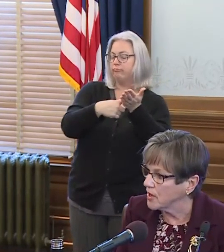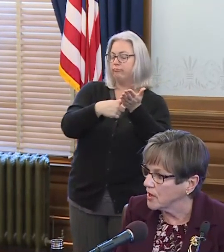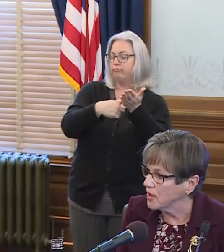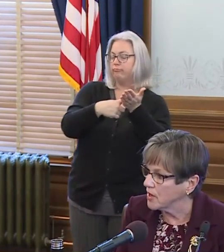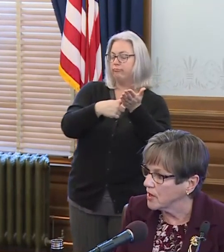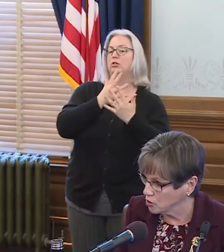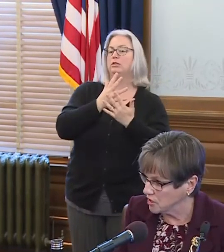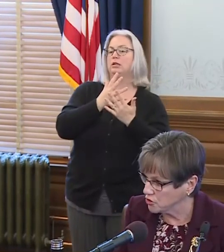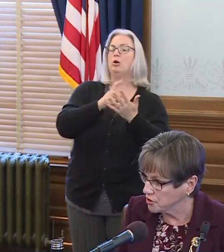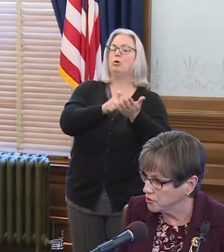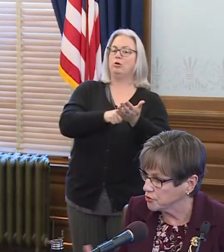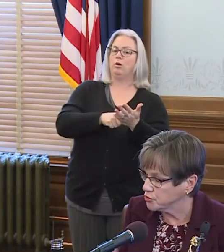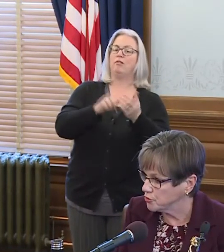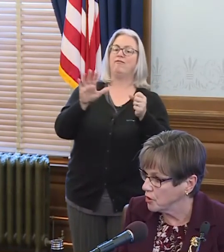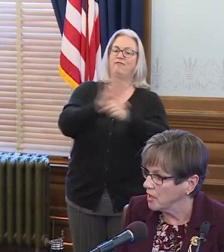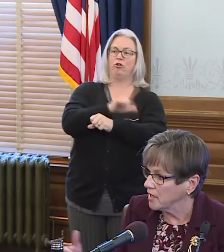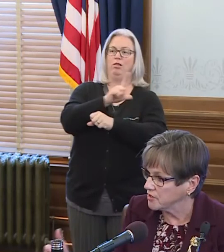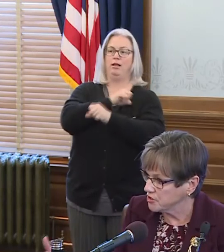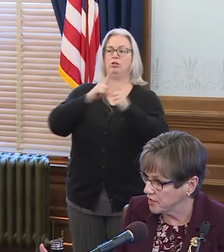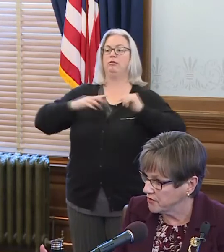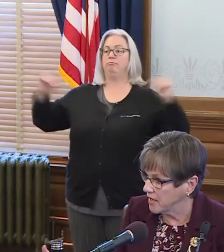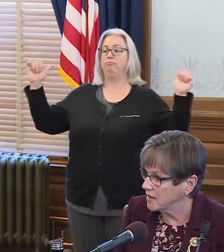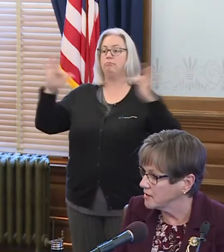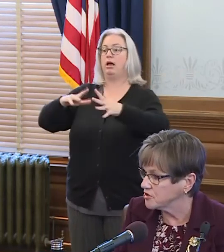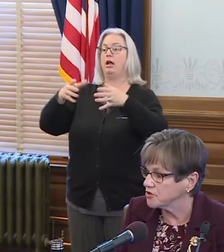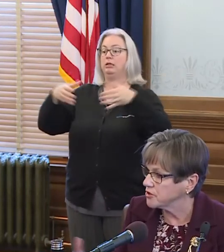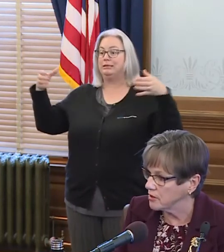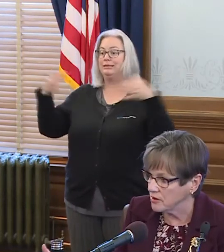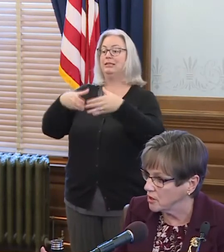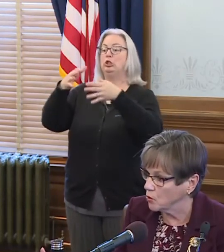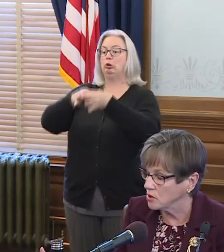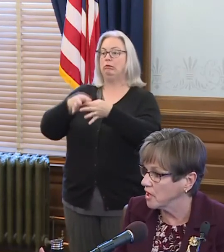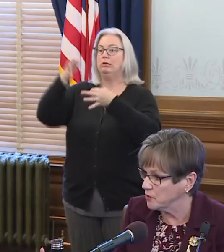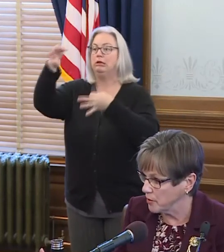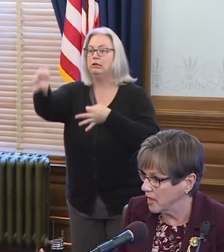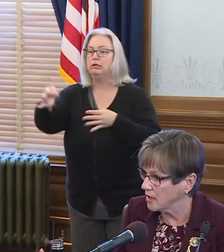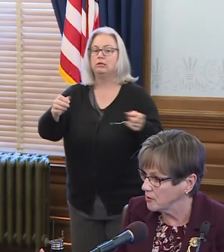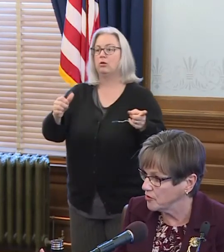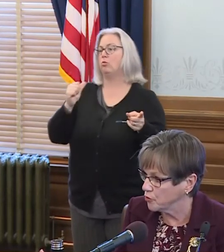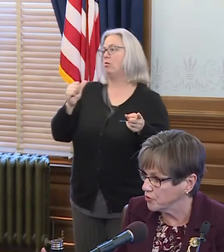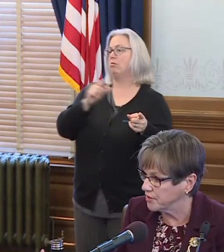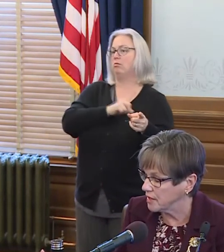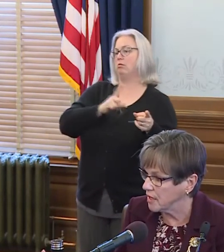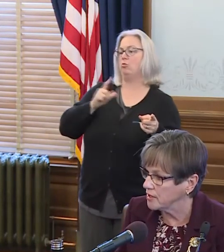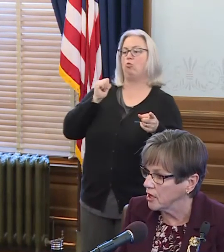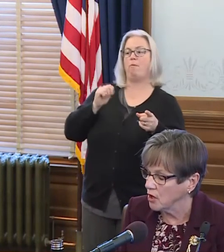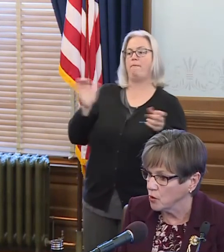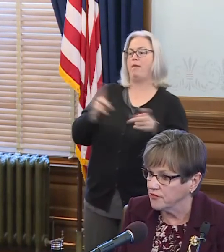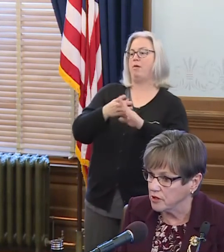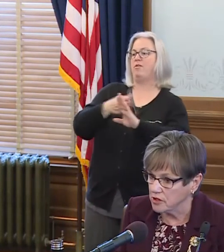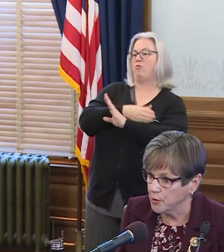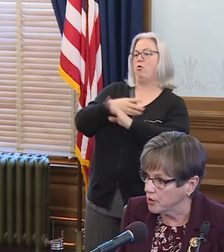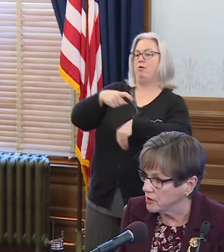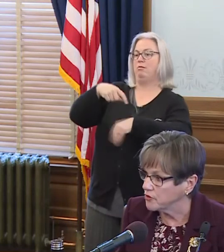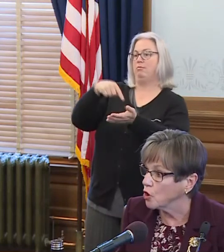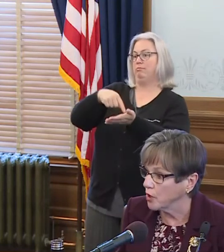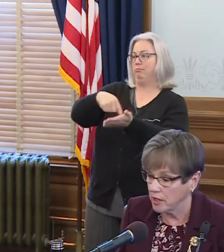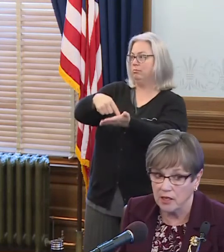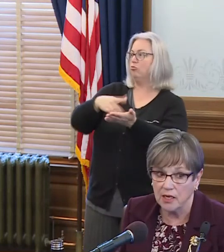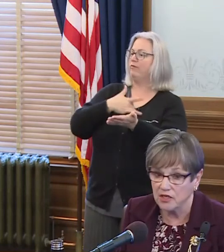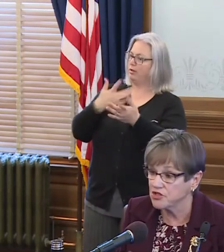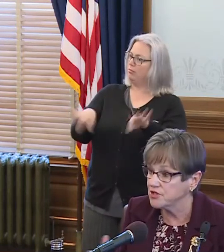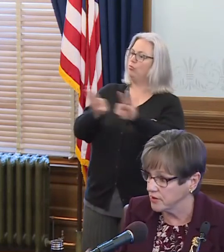to come back as a full legislature to extend that. And since they will not be back before the deadline, we felt it imperative to